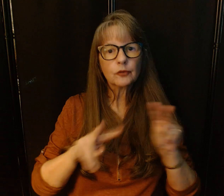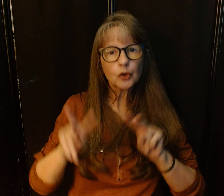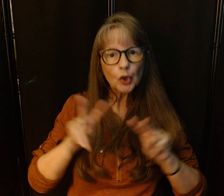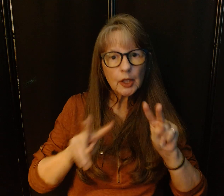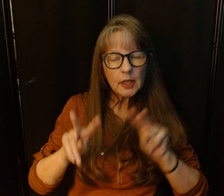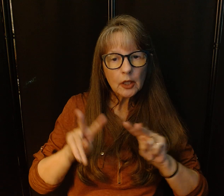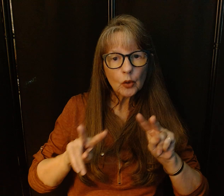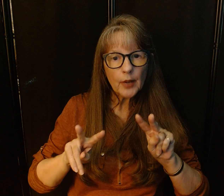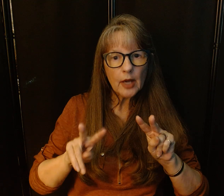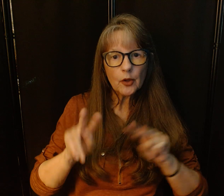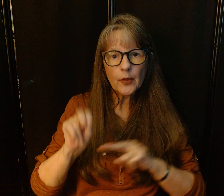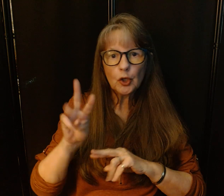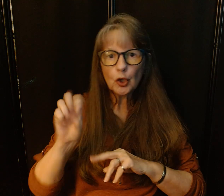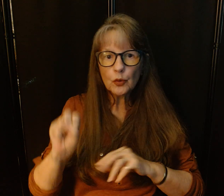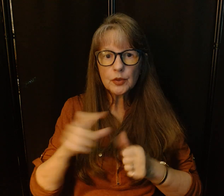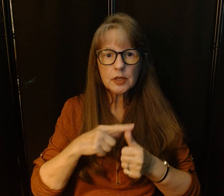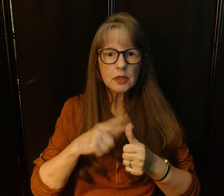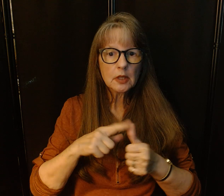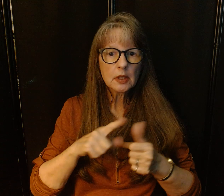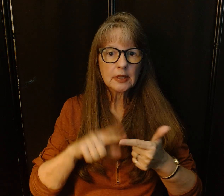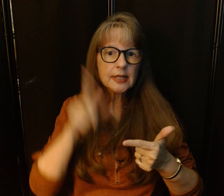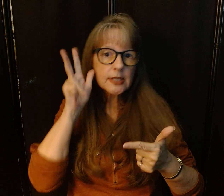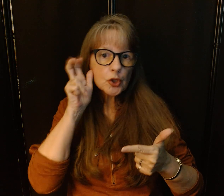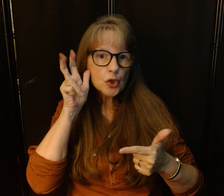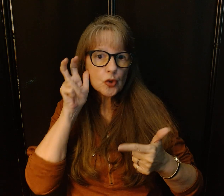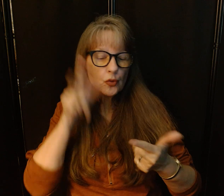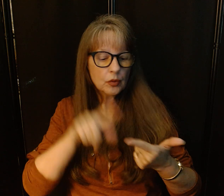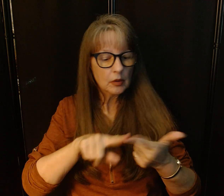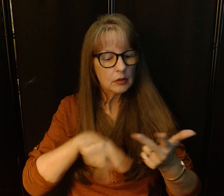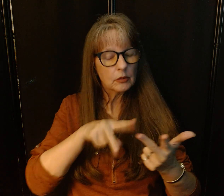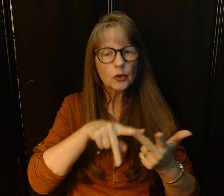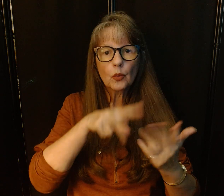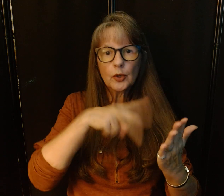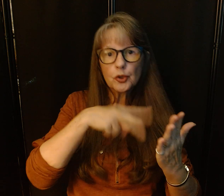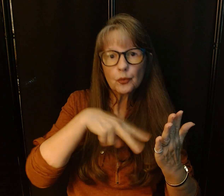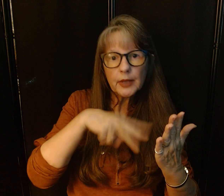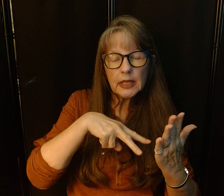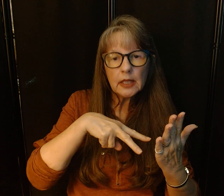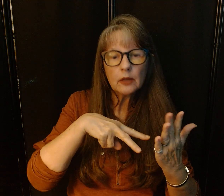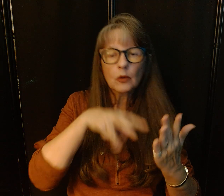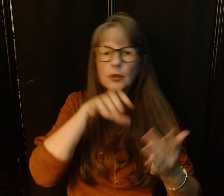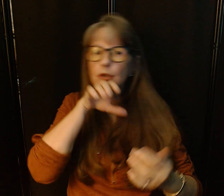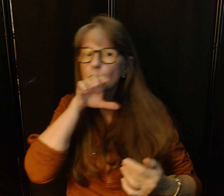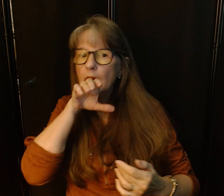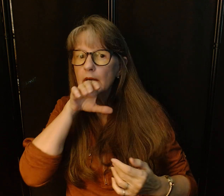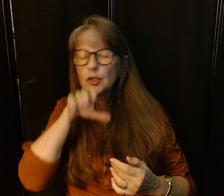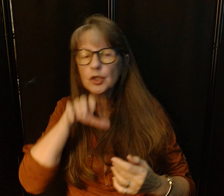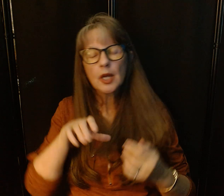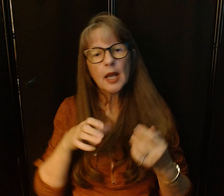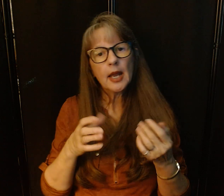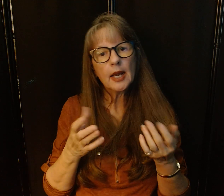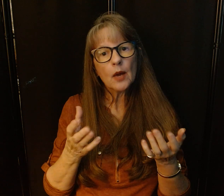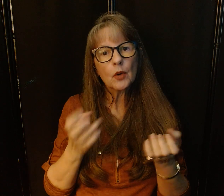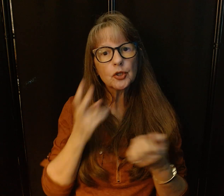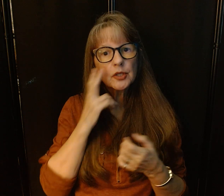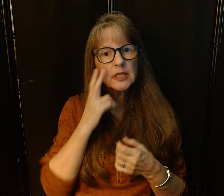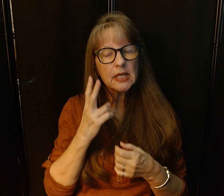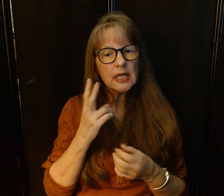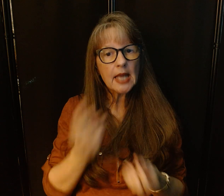look around on the news, listen to, you know, what you read or what you watch, and I want you to see how